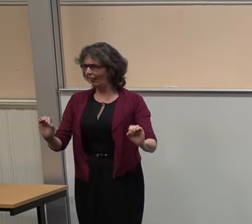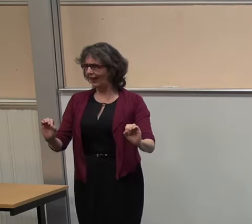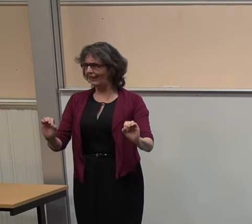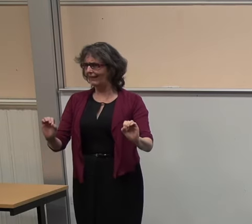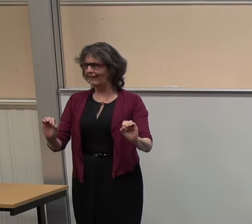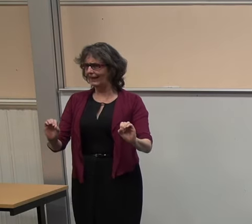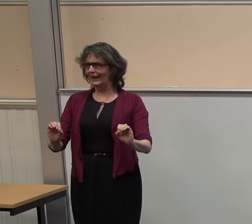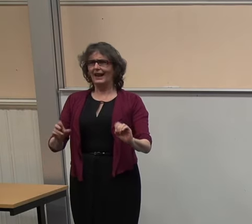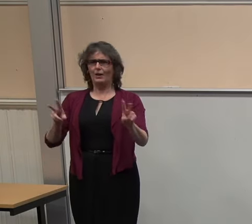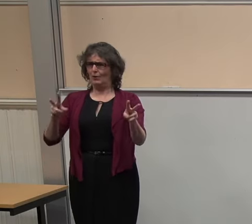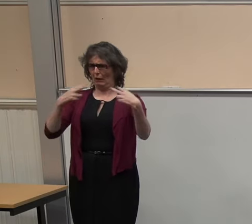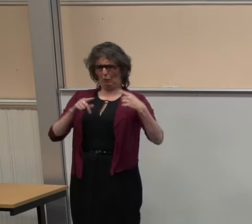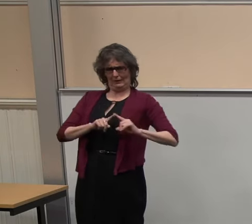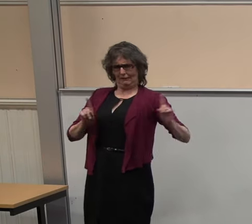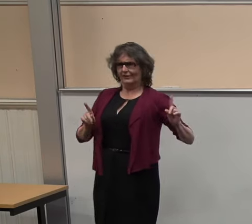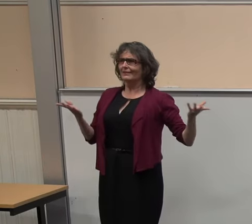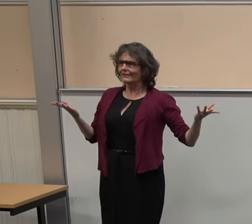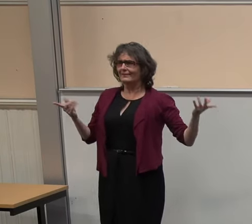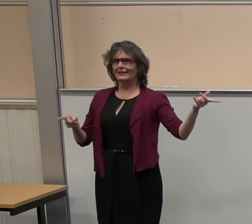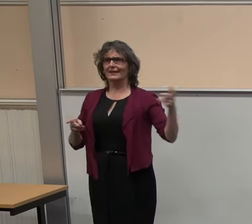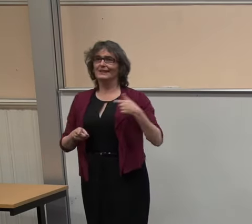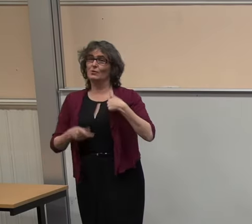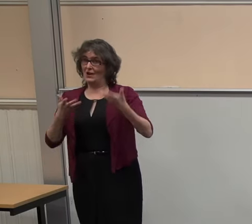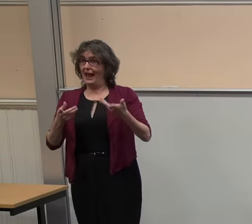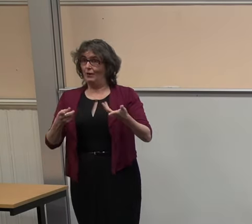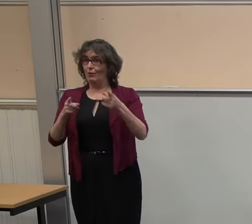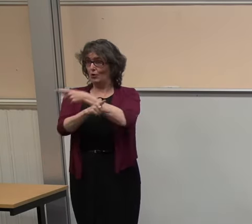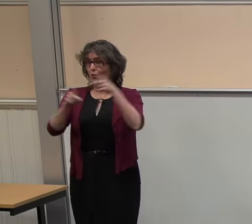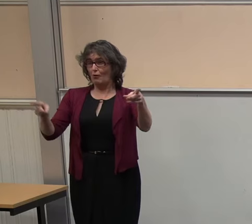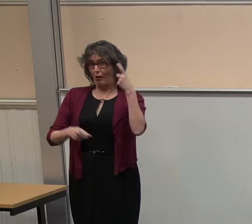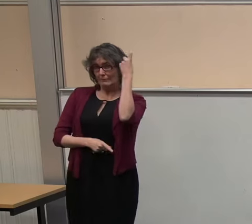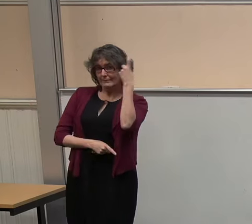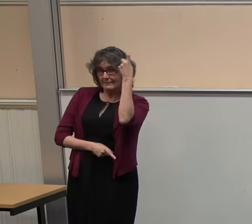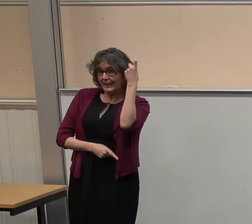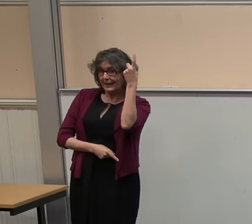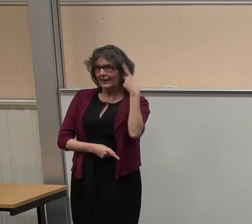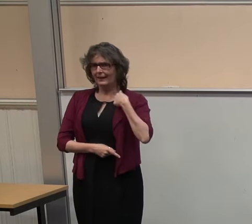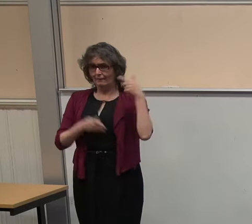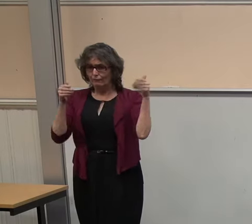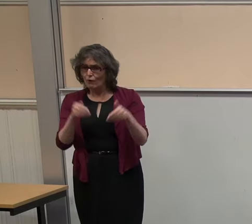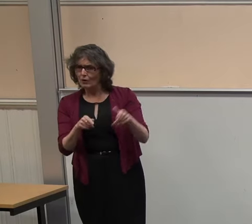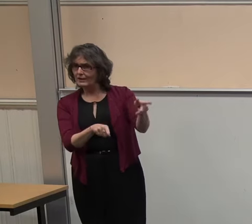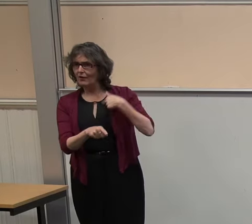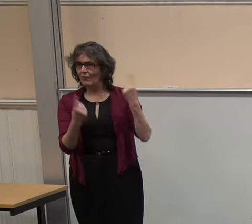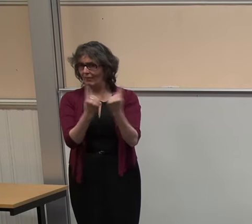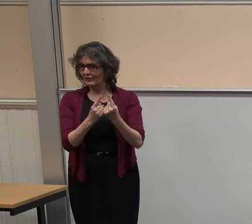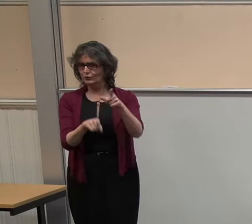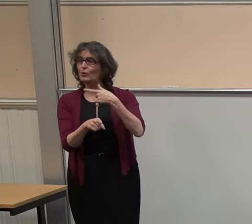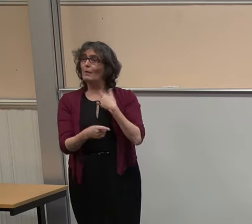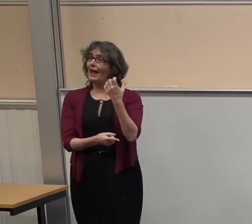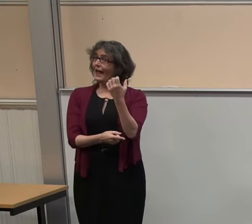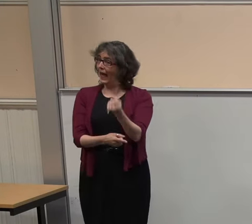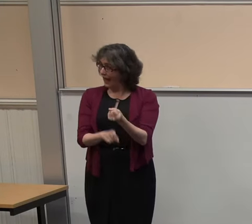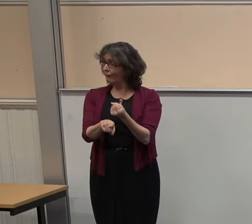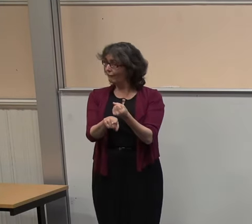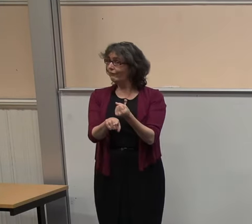you're thinking about what we're talking about and you're really focusing on that. But there's some really well-established science that tells us the